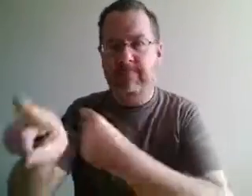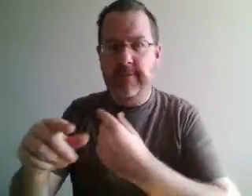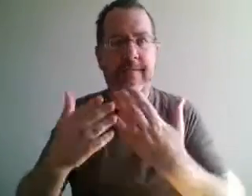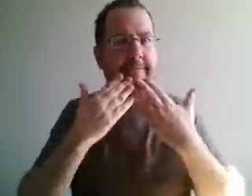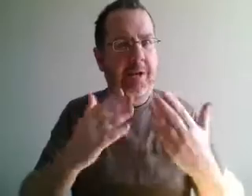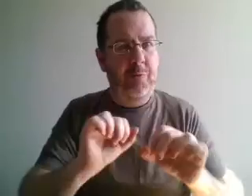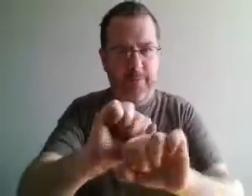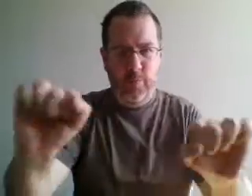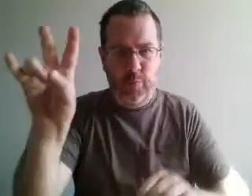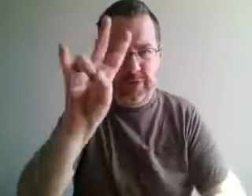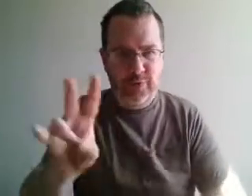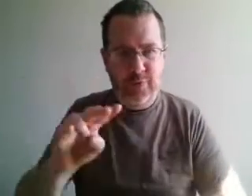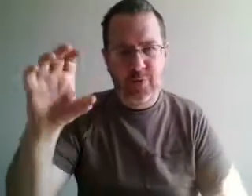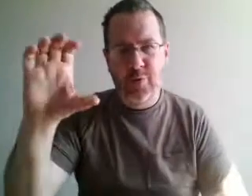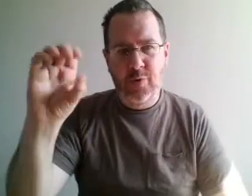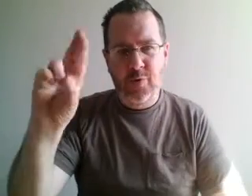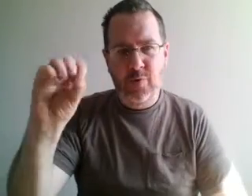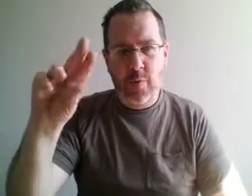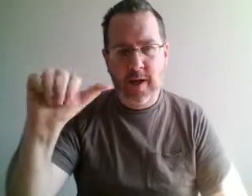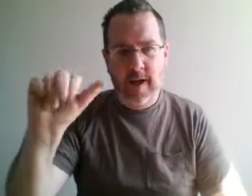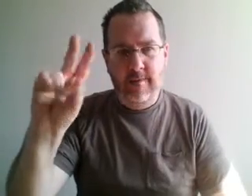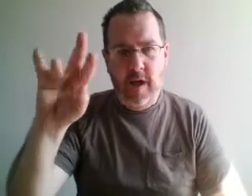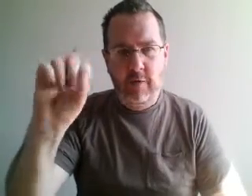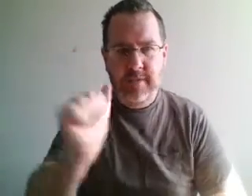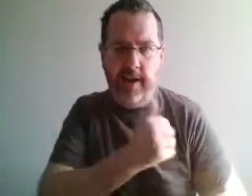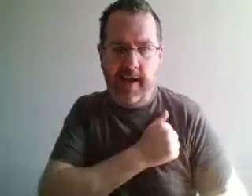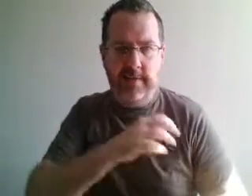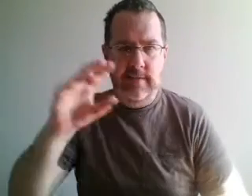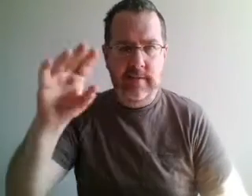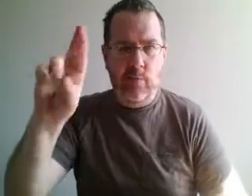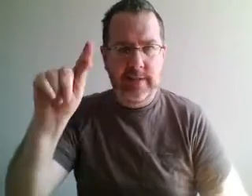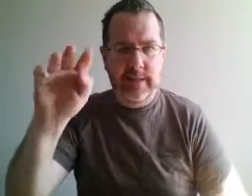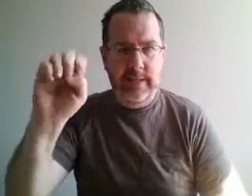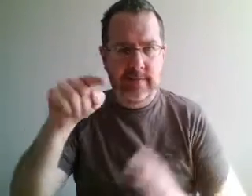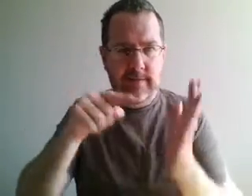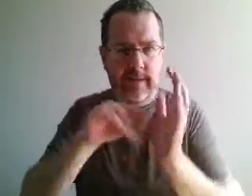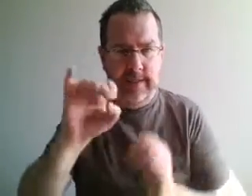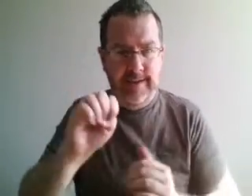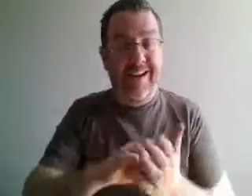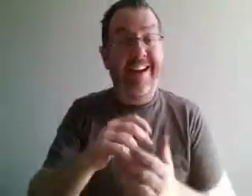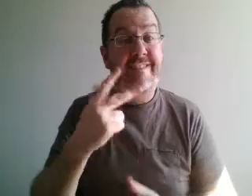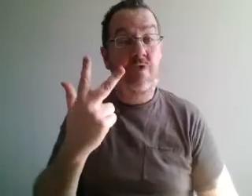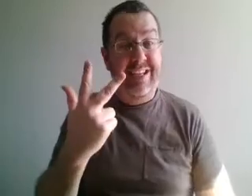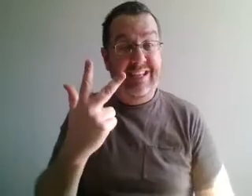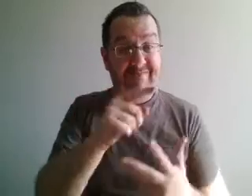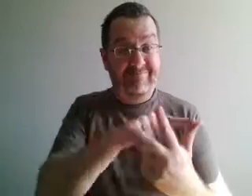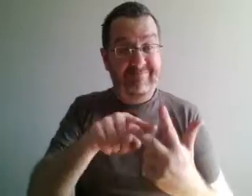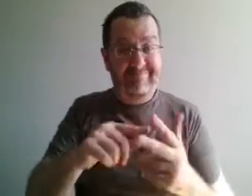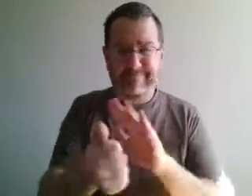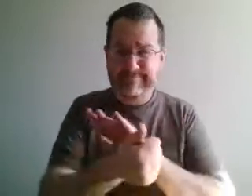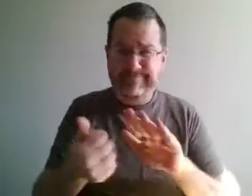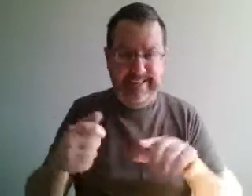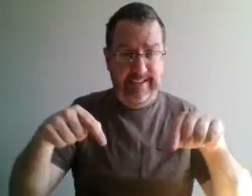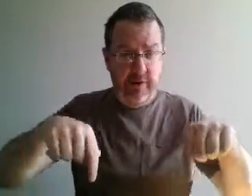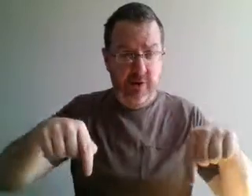coronavirus@rte.ie. Our panel of experts are standing by. They've been with us on RTE Radio 1 since around 8:30, and they're going to stay with us online